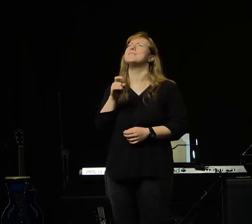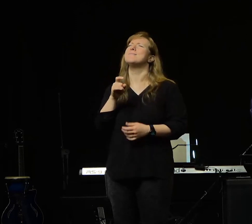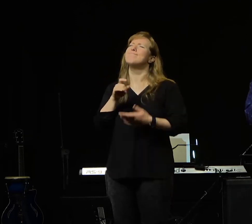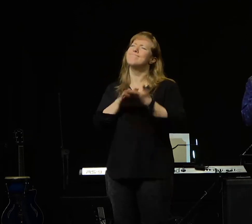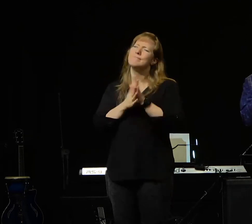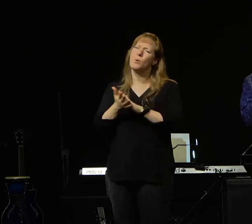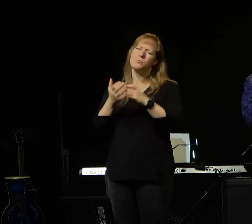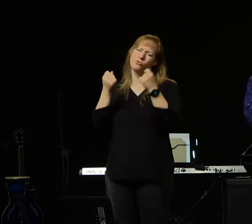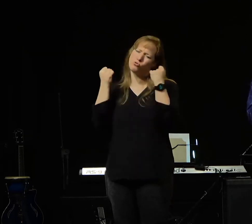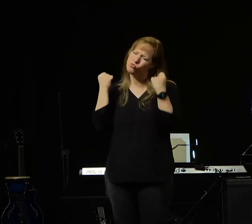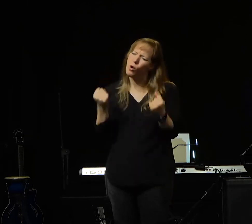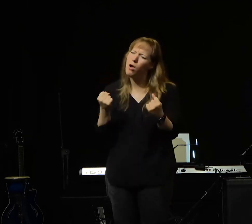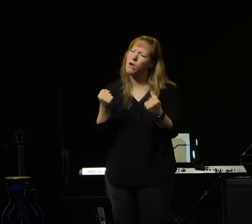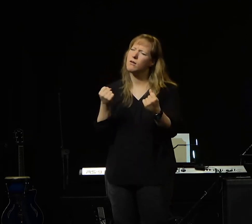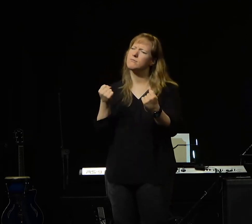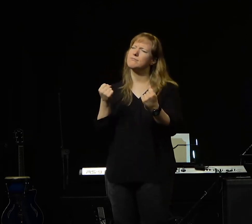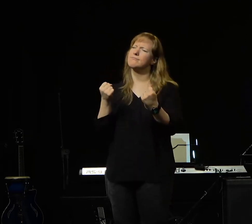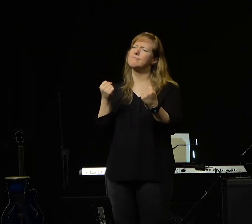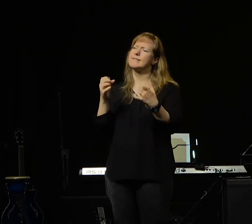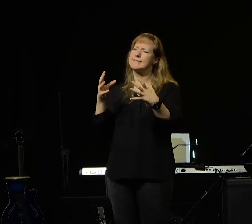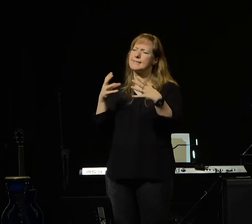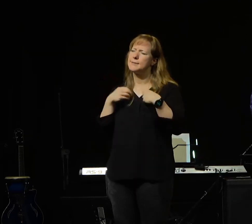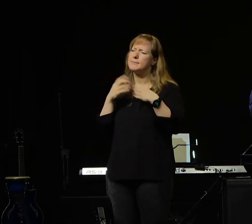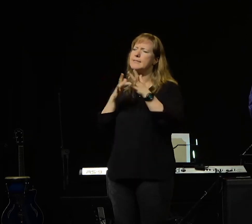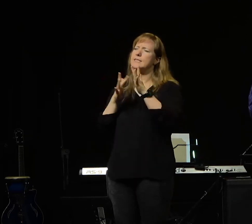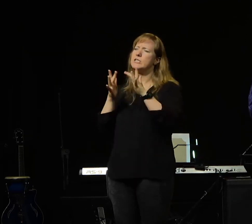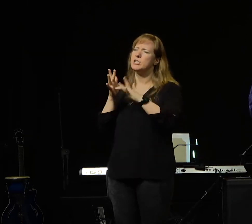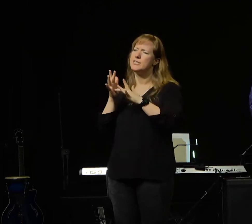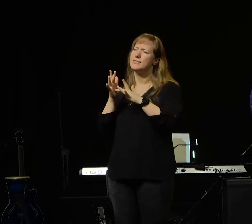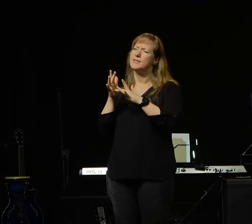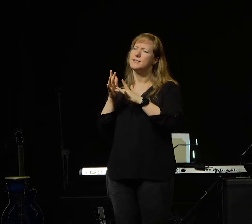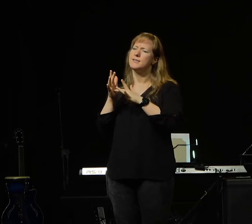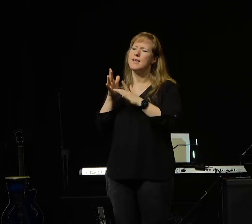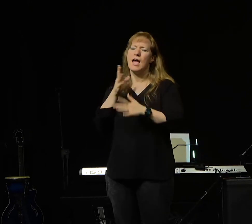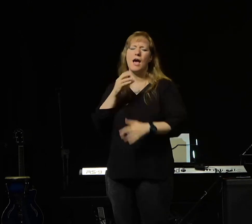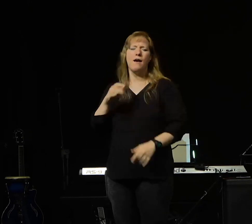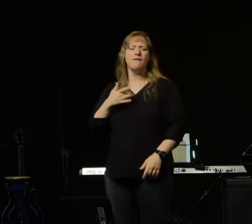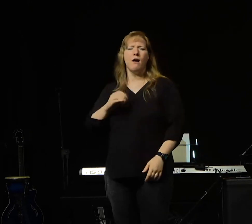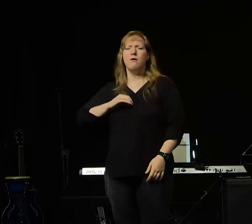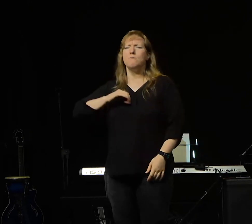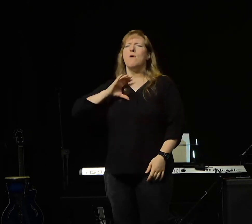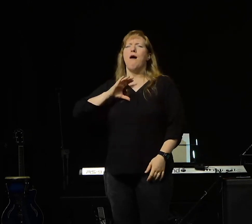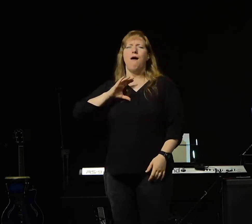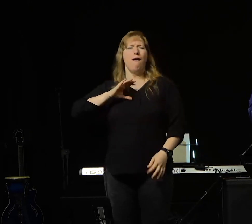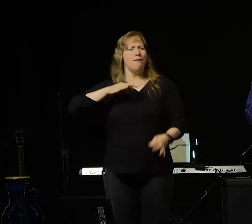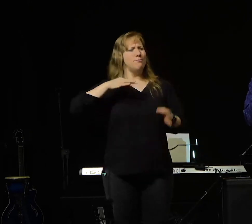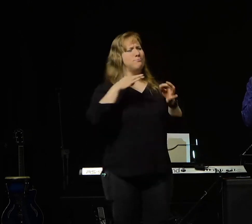strong in our acceptance of you and bold in our presentation of you.